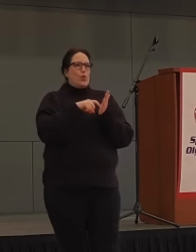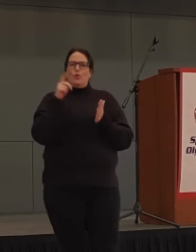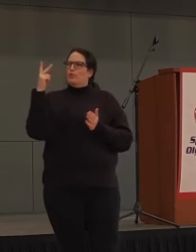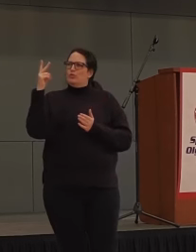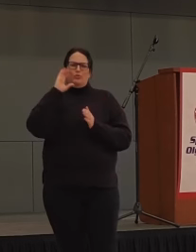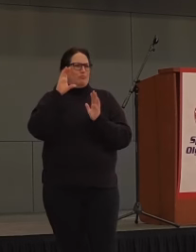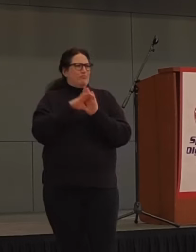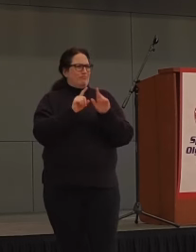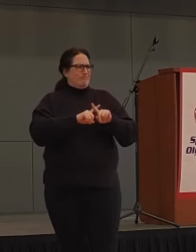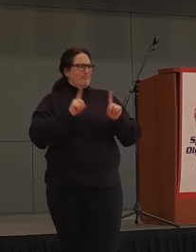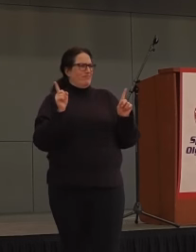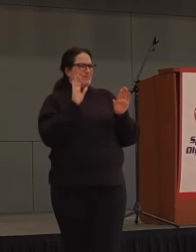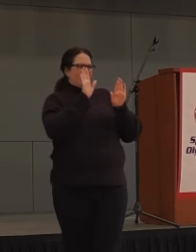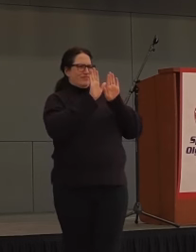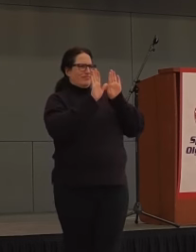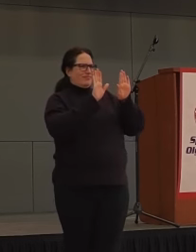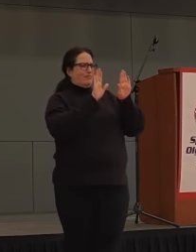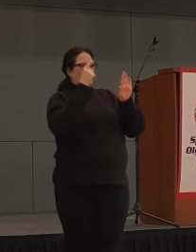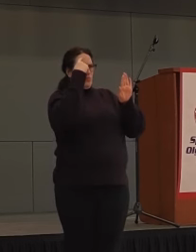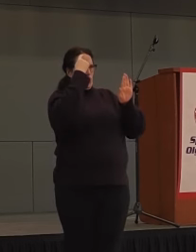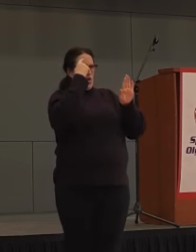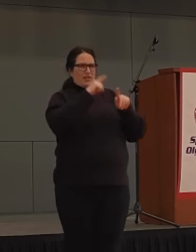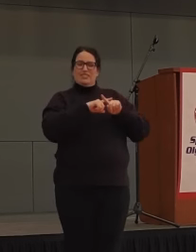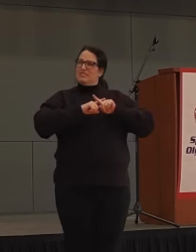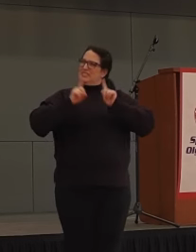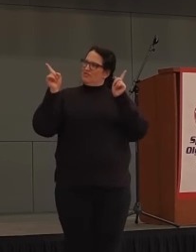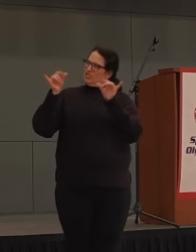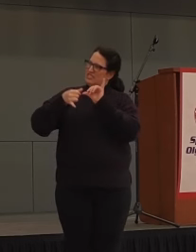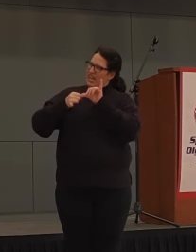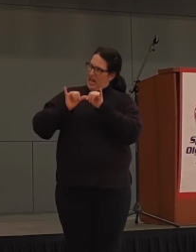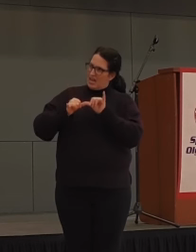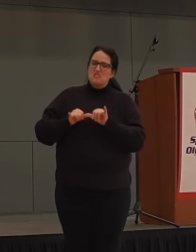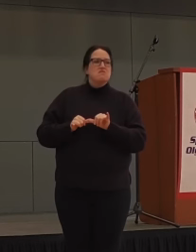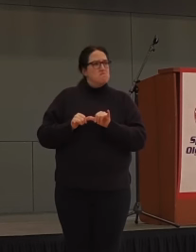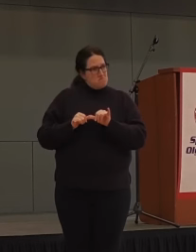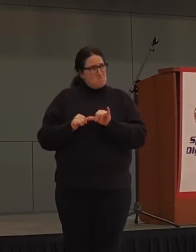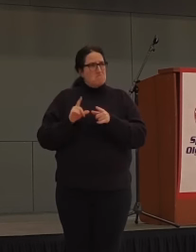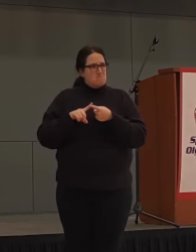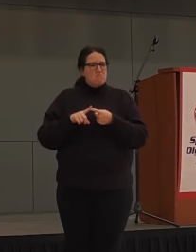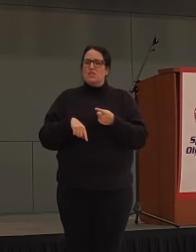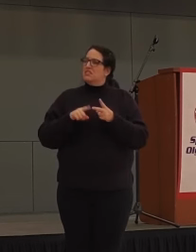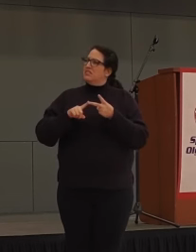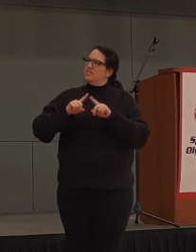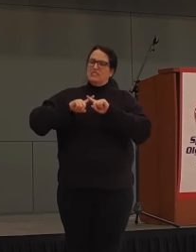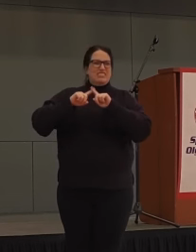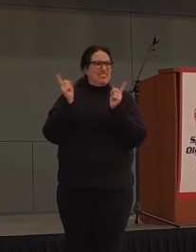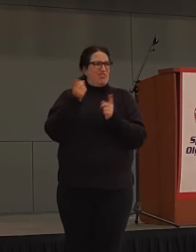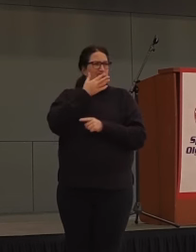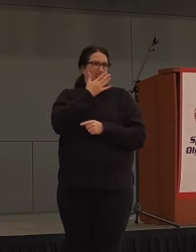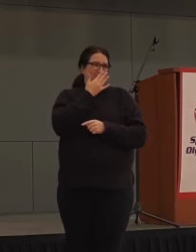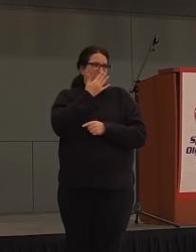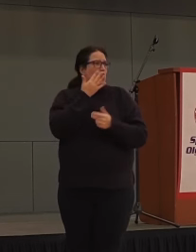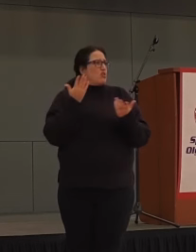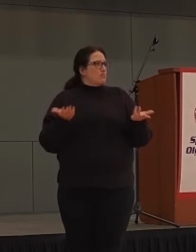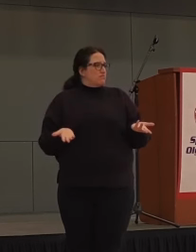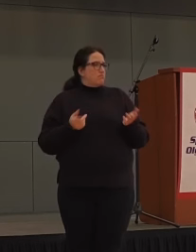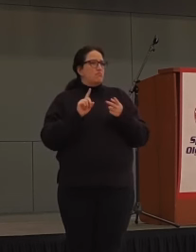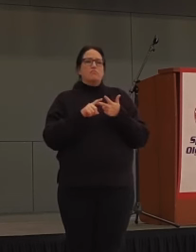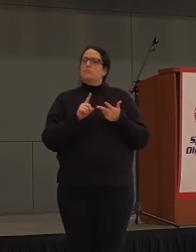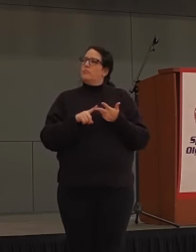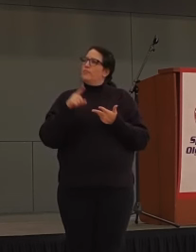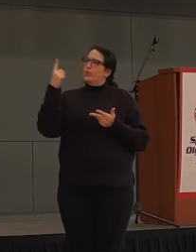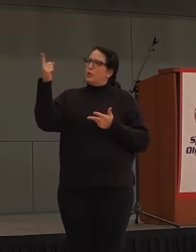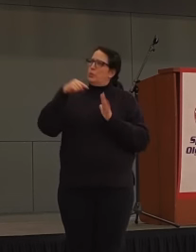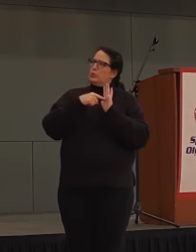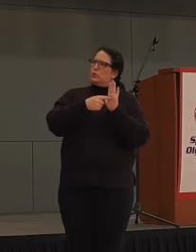brains. These brains are different sizes, they're different colors. One shows some blackening,